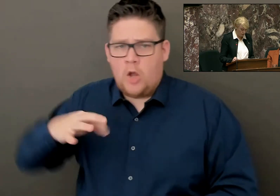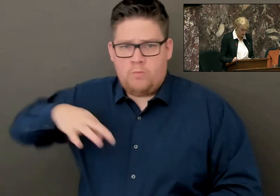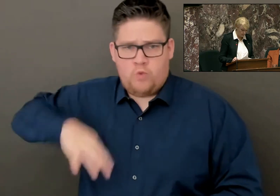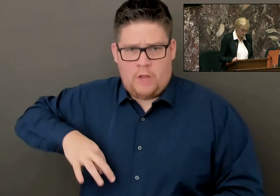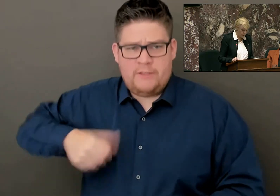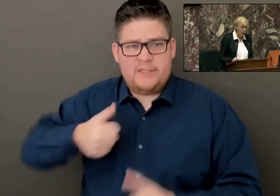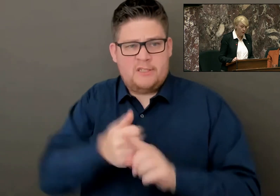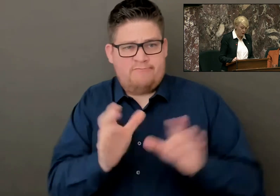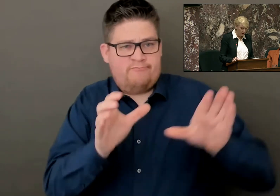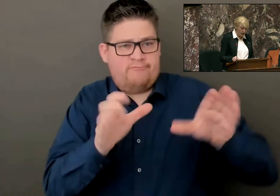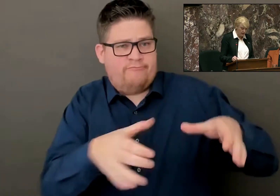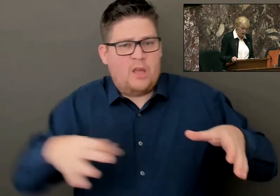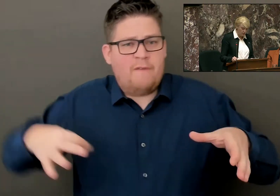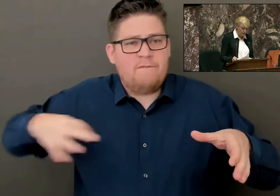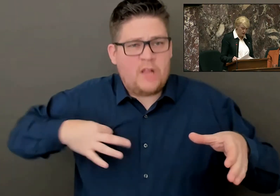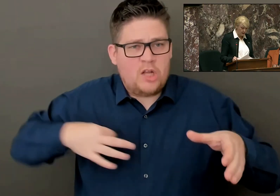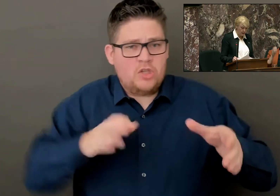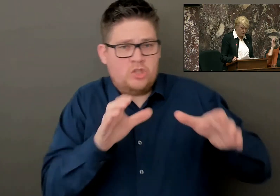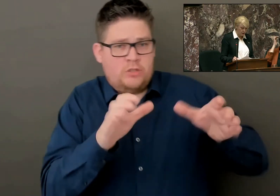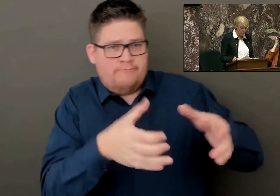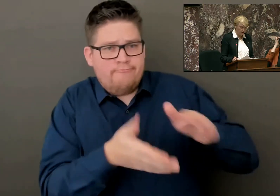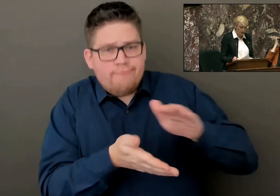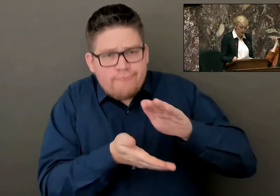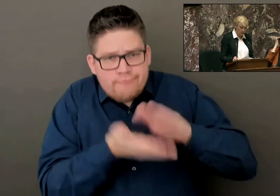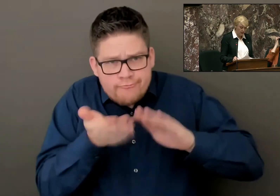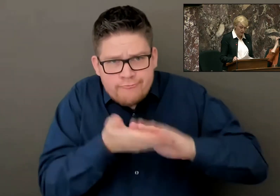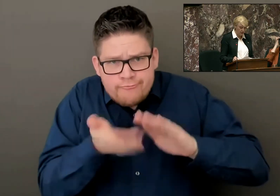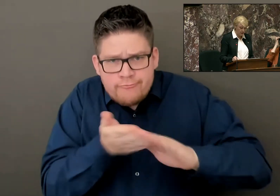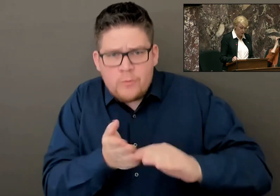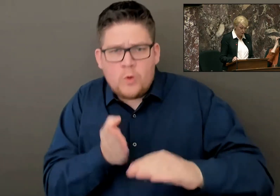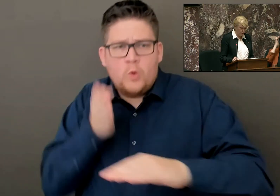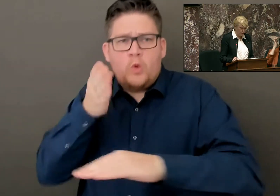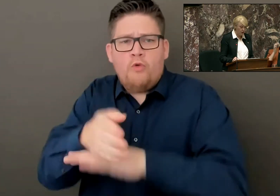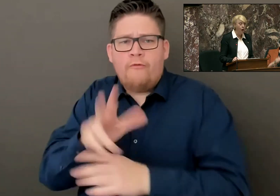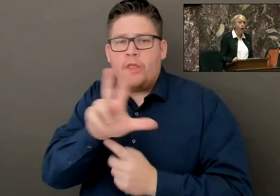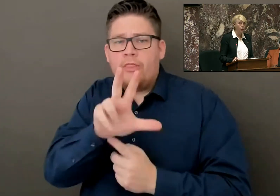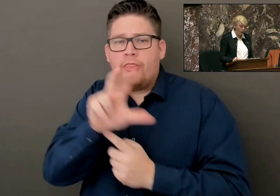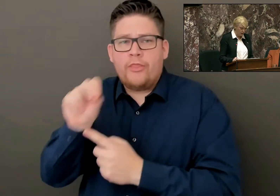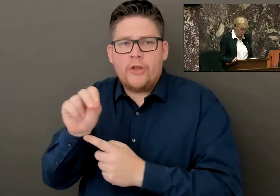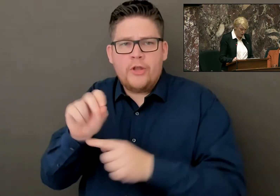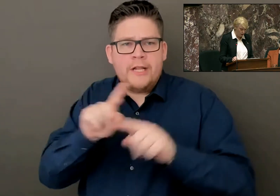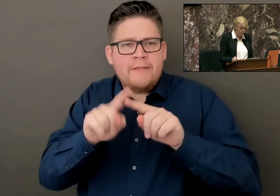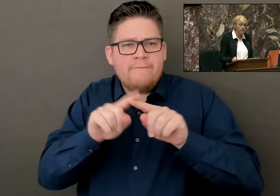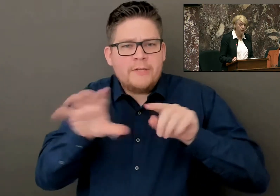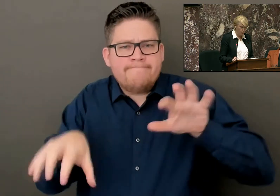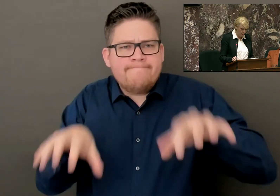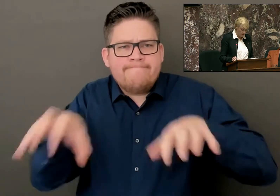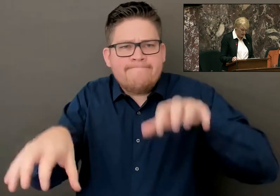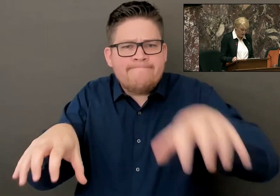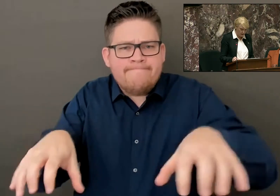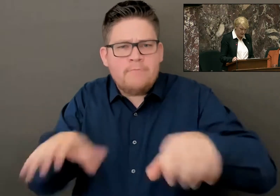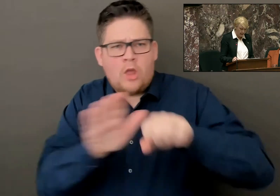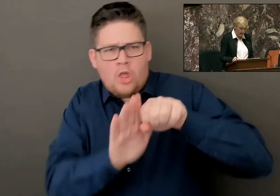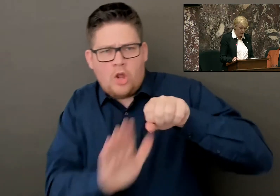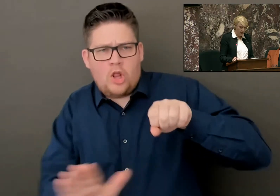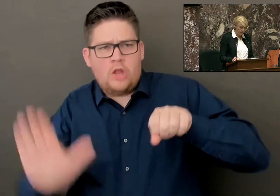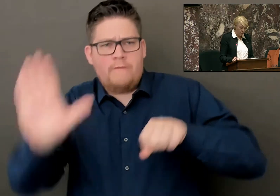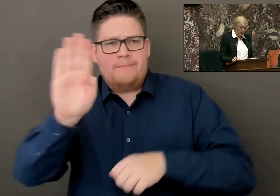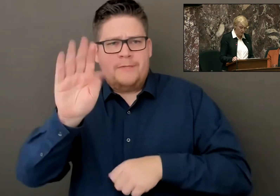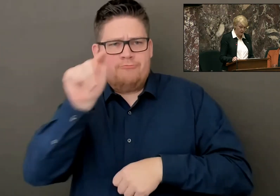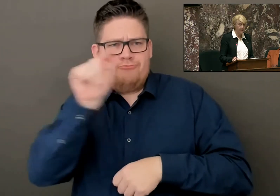the world. With over 900 volunteers, professionally trained rescue crews are on call 24 hours a